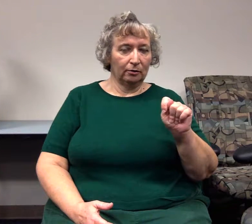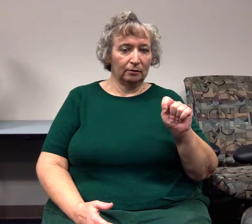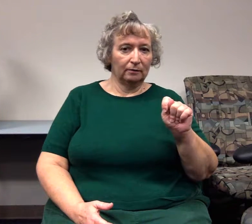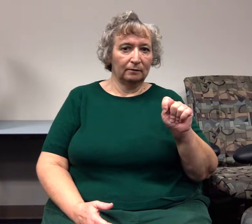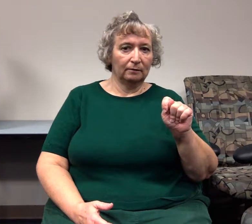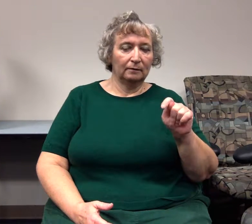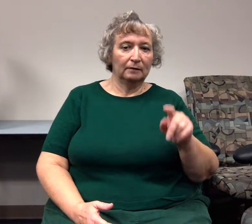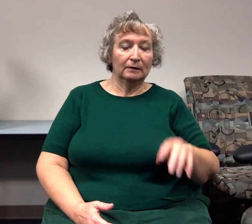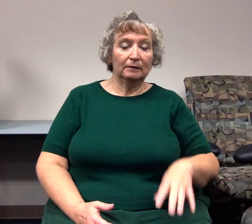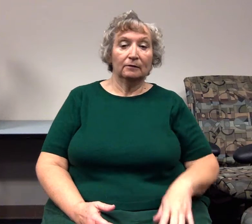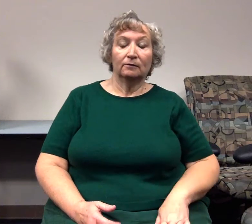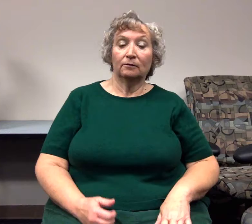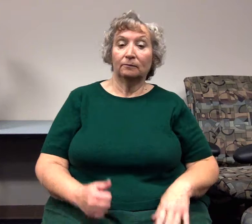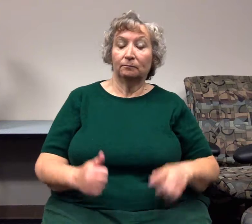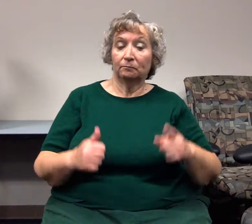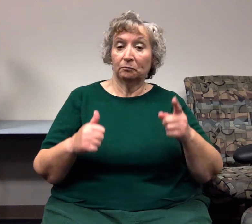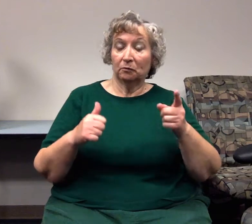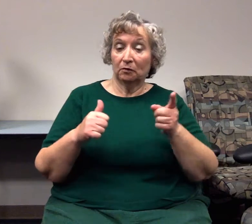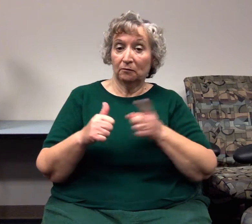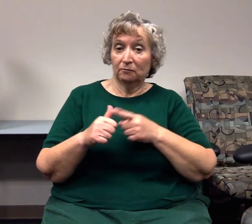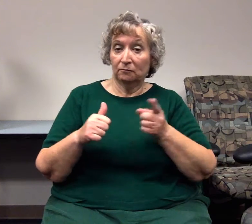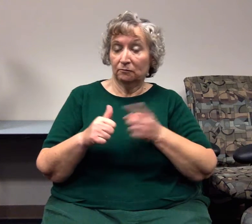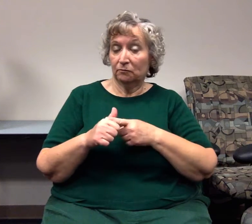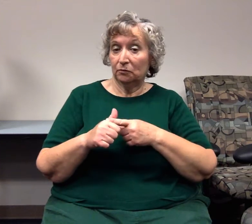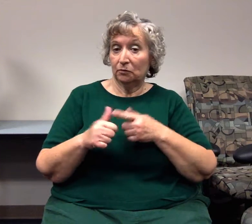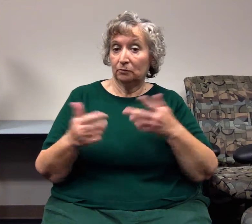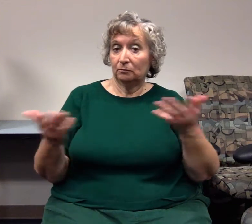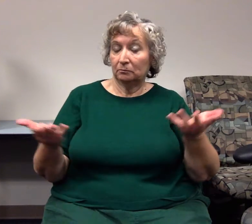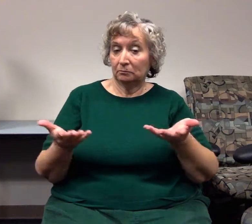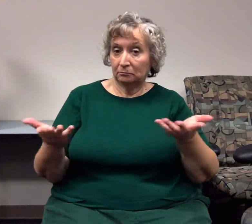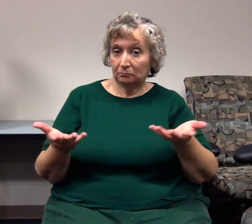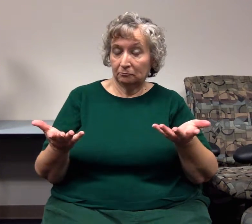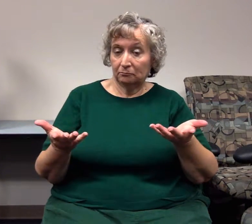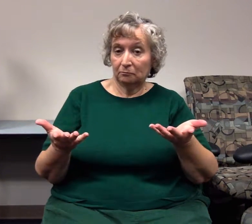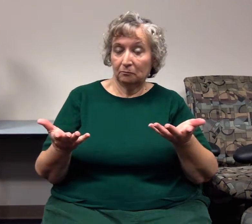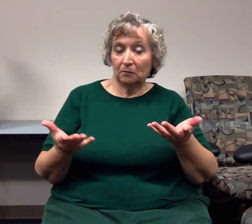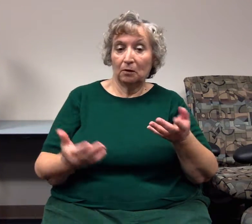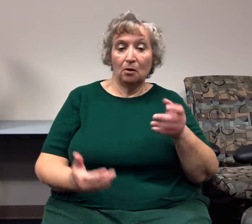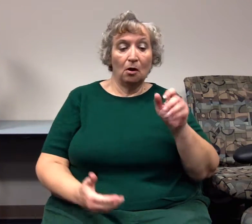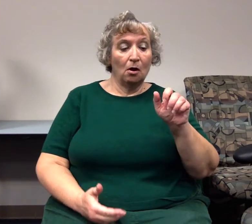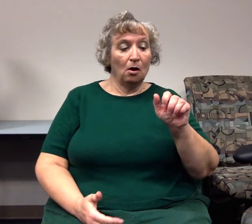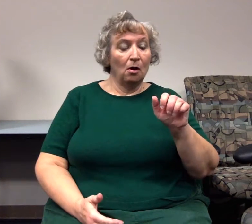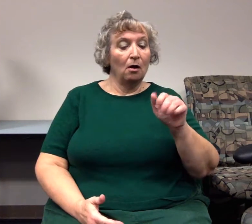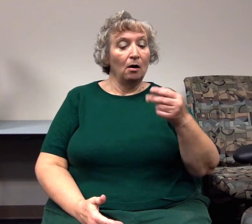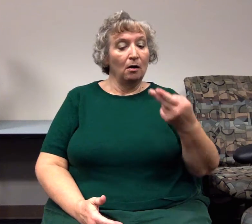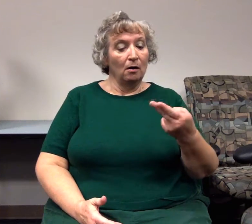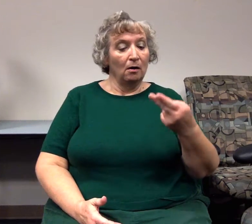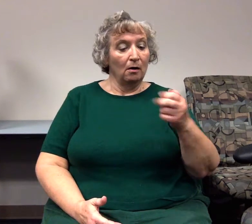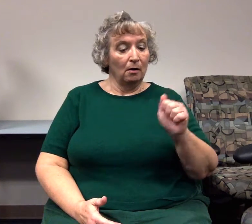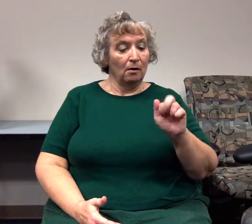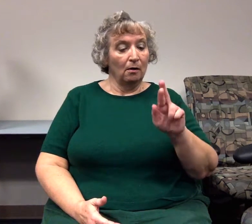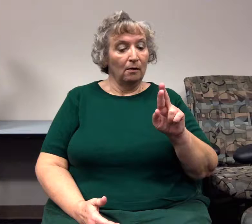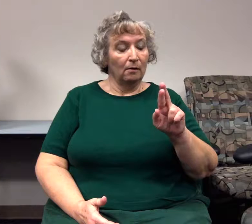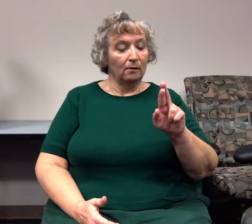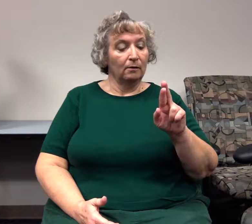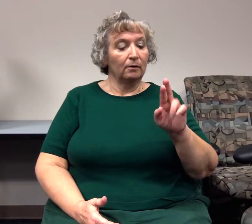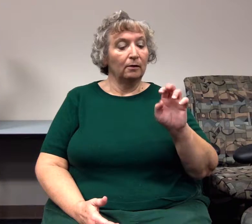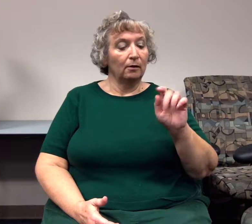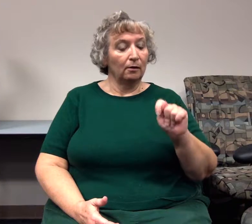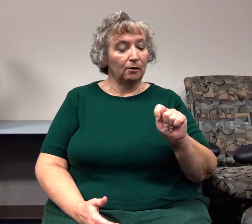heart rate. And we're going to go and make a graph, and we'll have 3 different activities. The